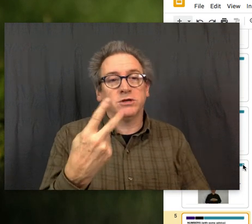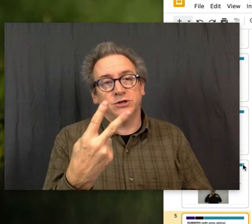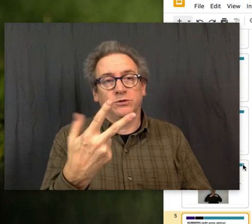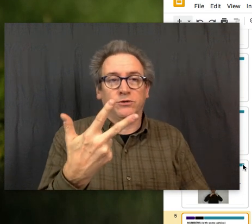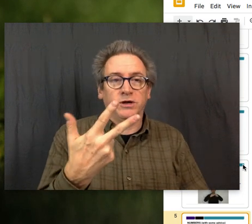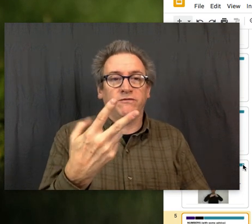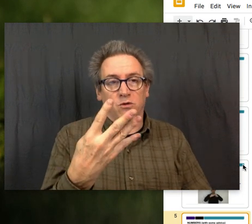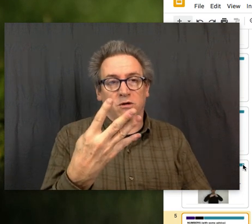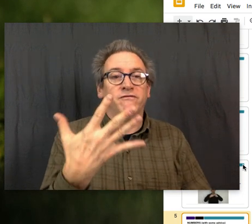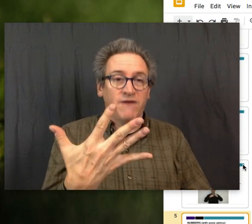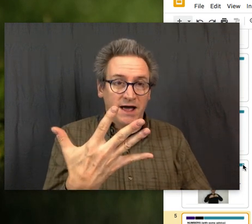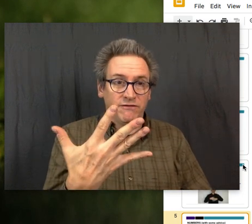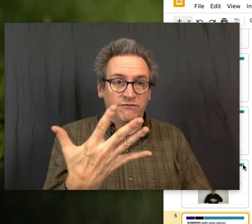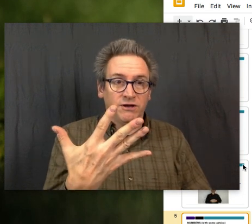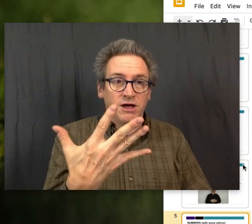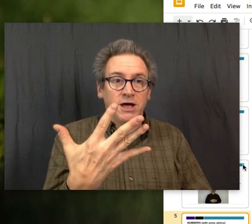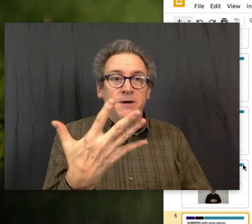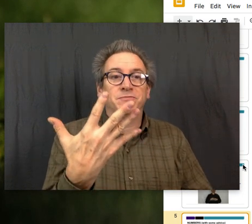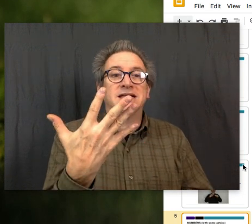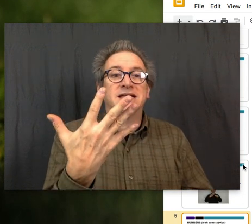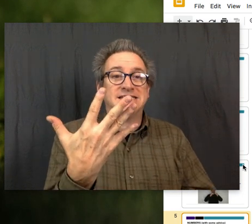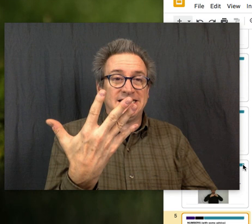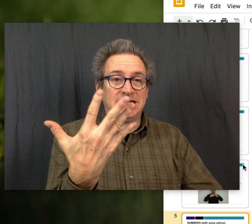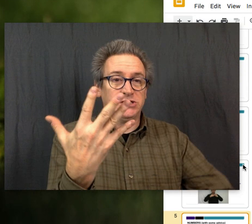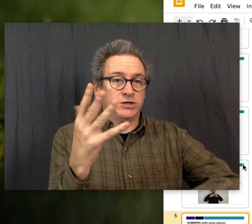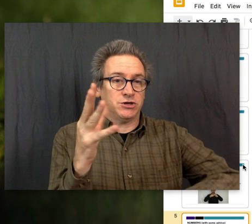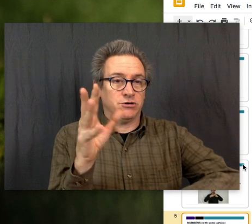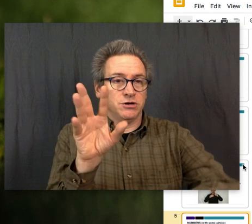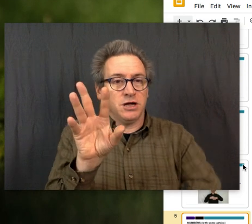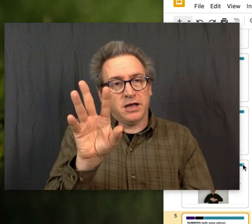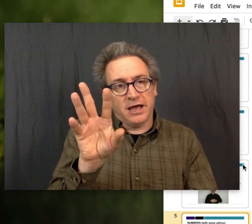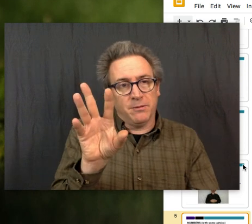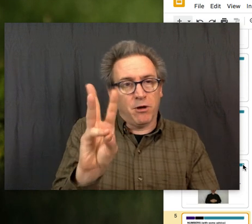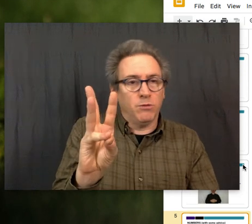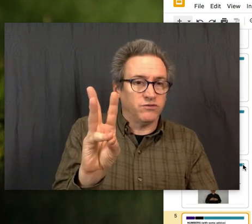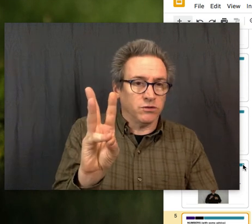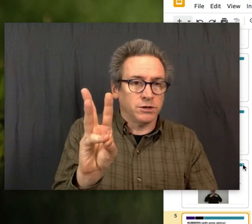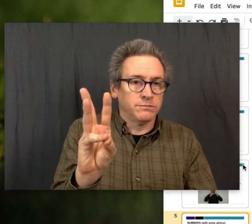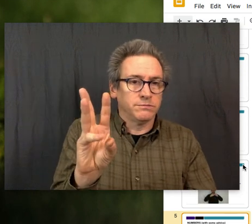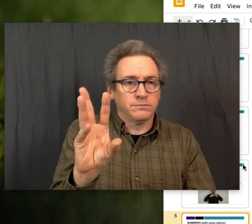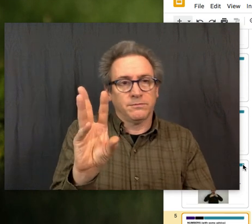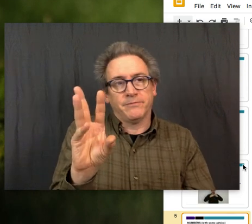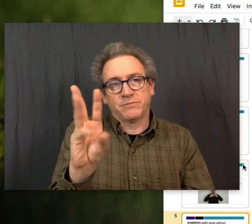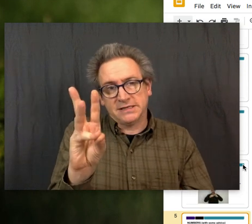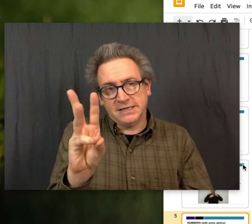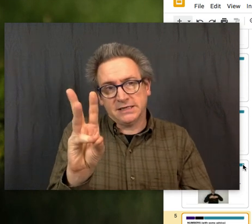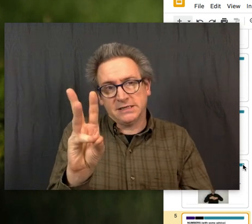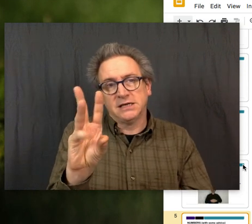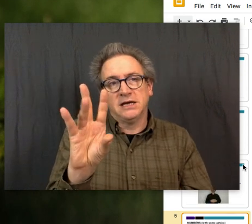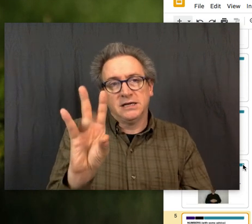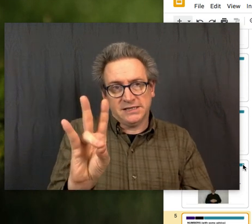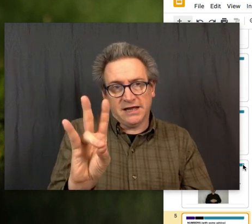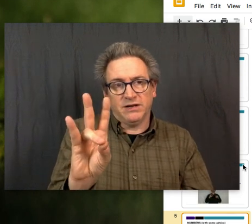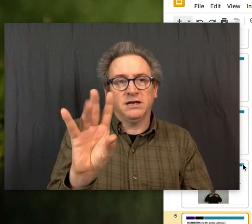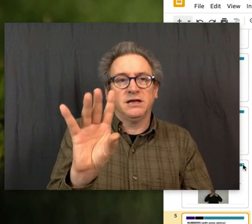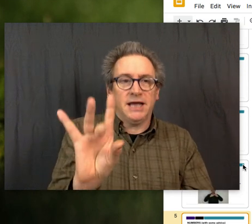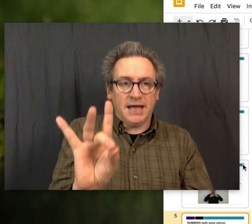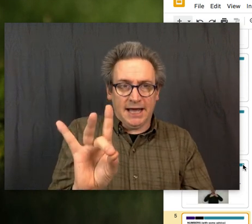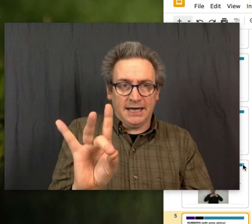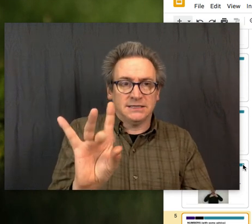1, 2, 3, 4, 5. 6, we turn and the palm is forward. 6,